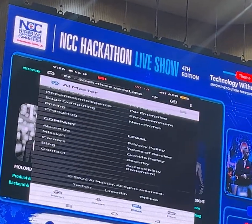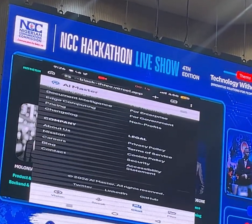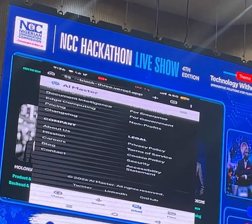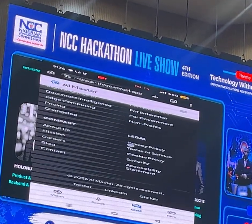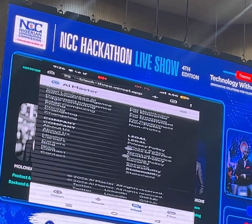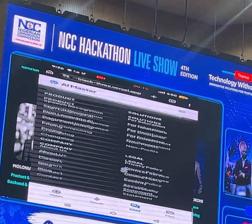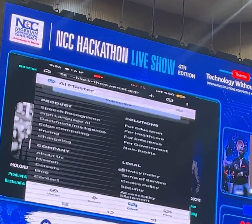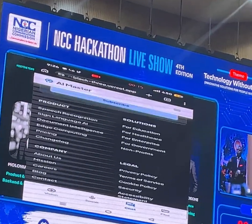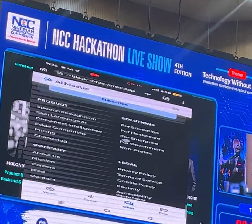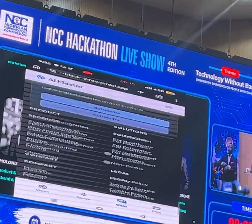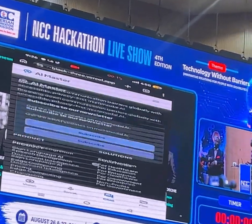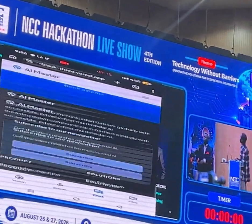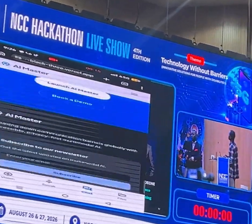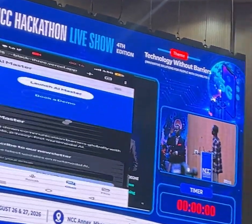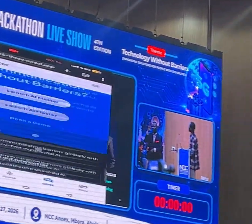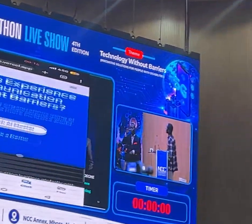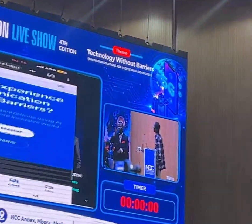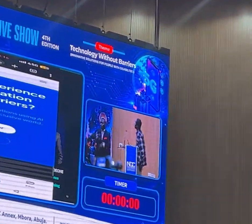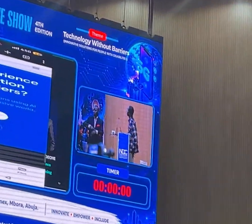Time up.